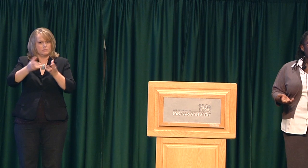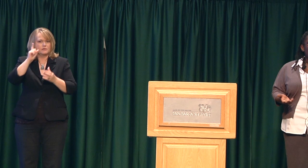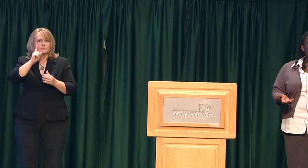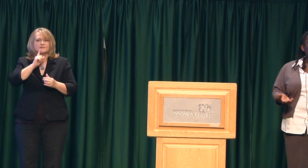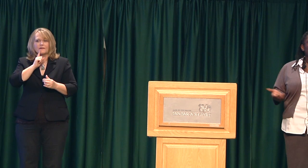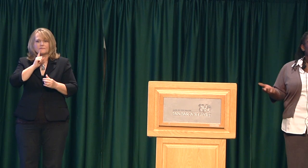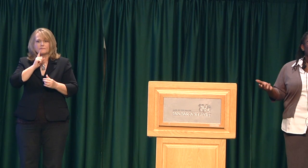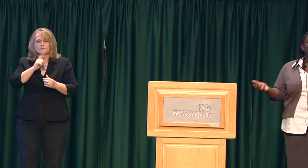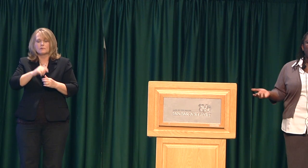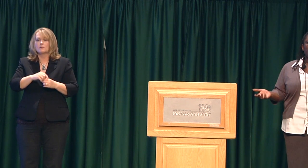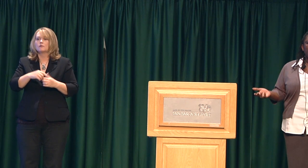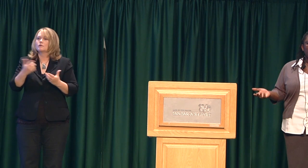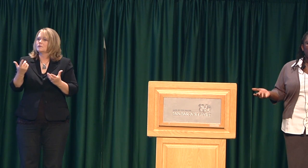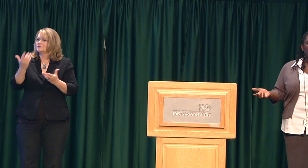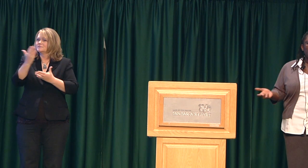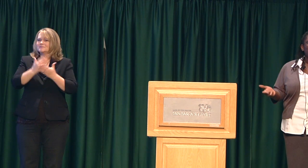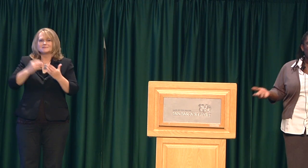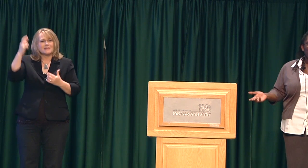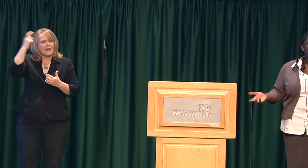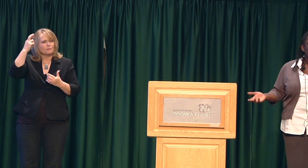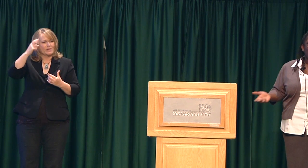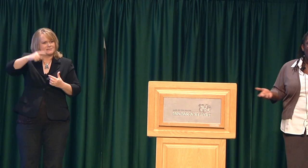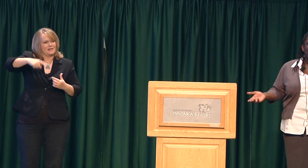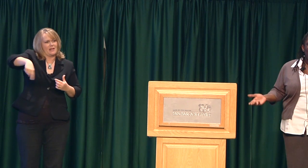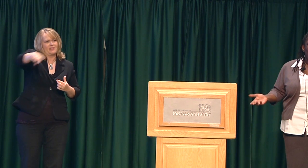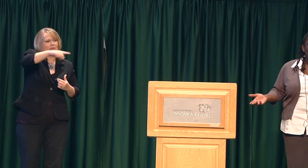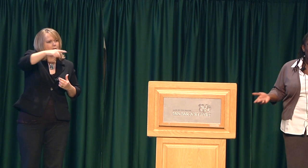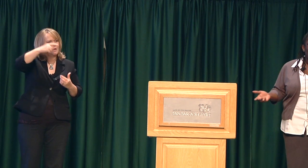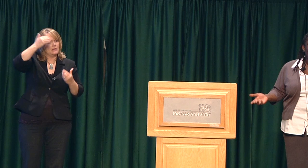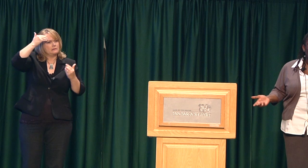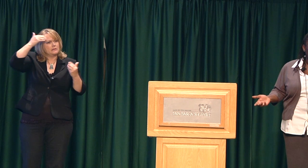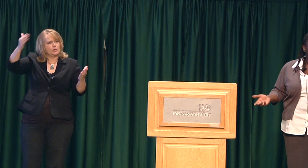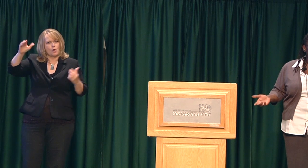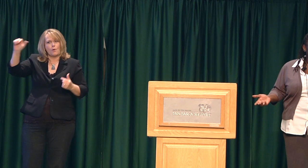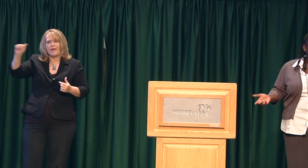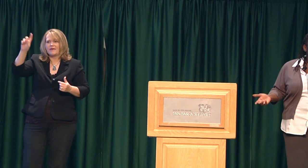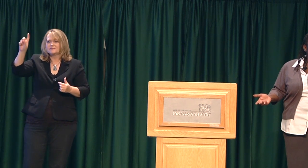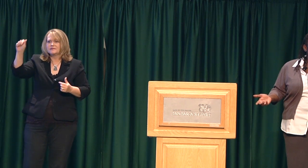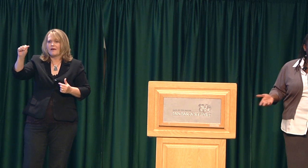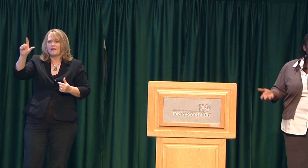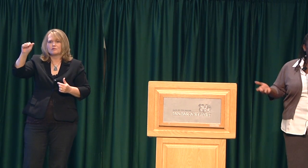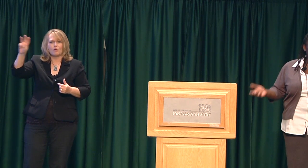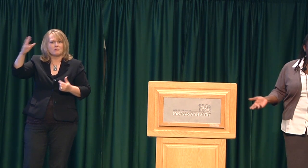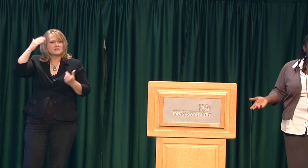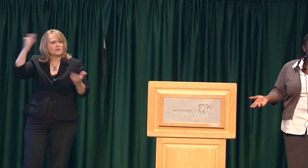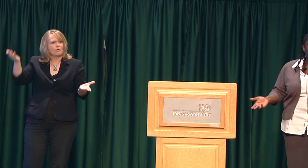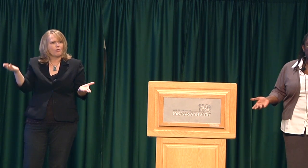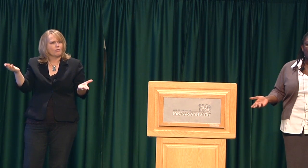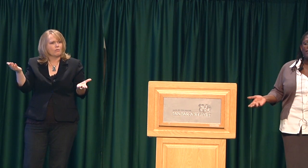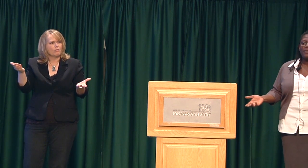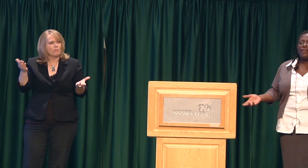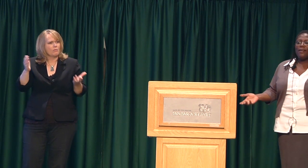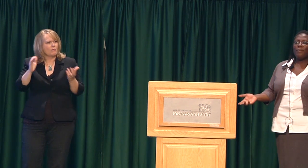loss. Because for some reason, they seem to not know about the ADA. I don't know how they